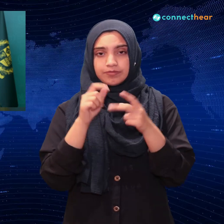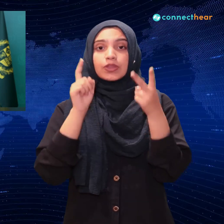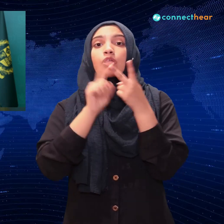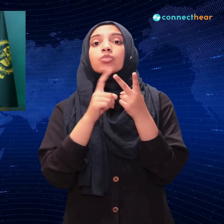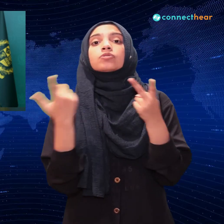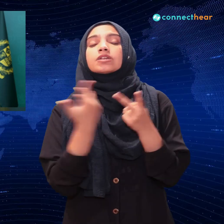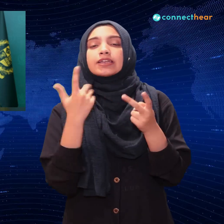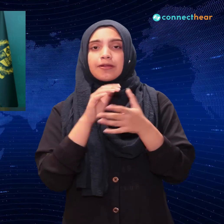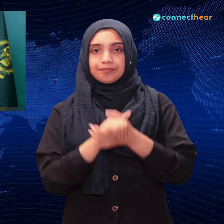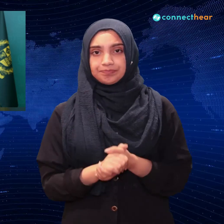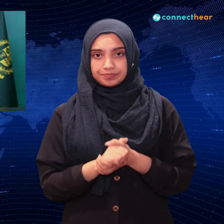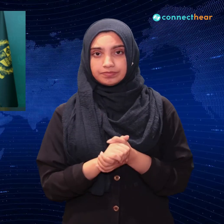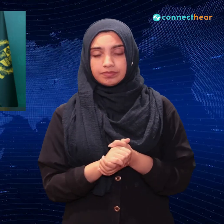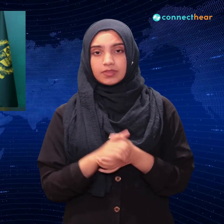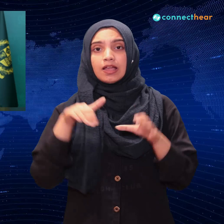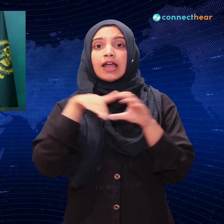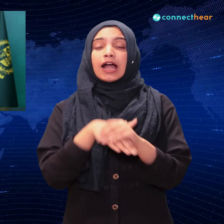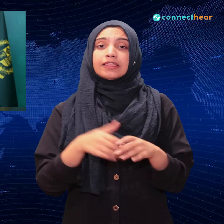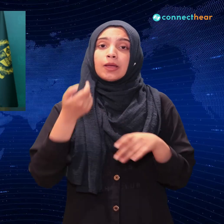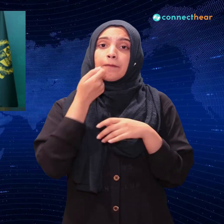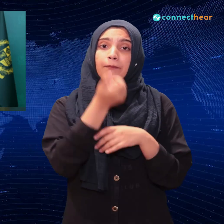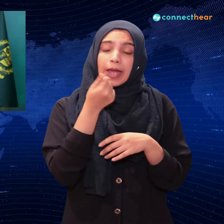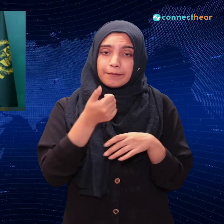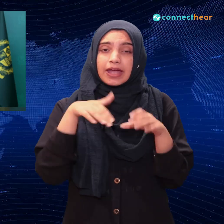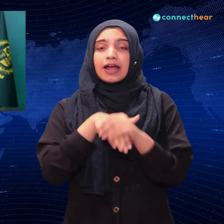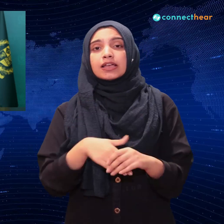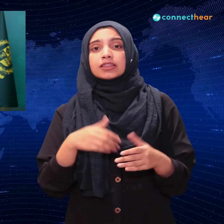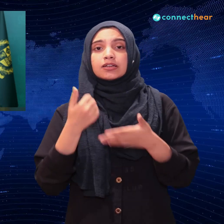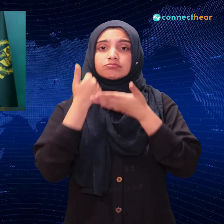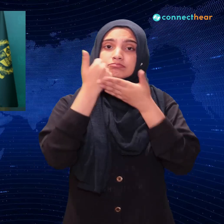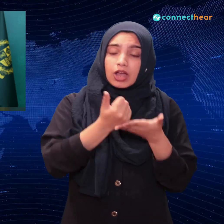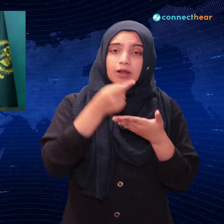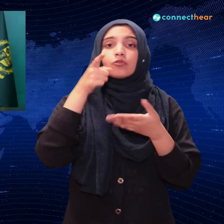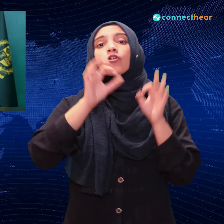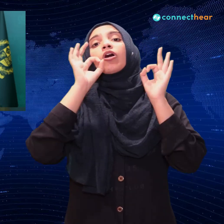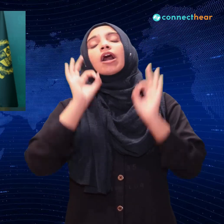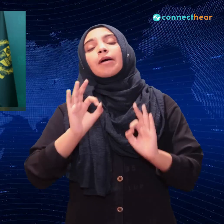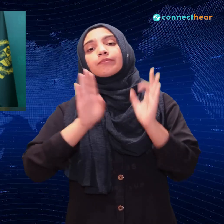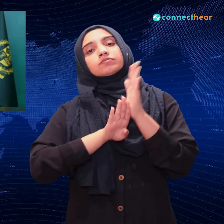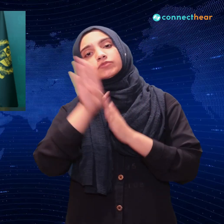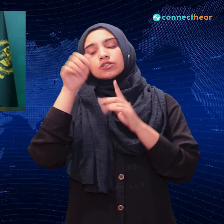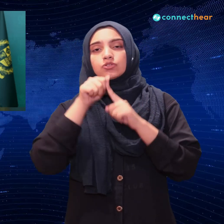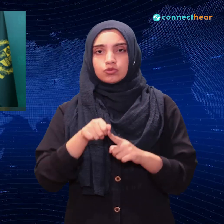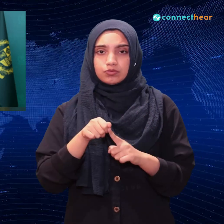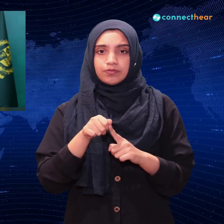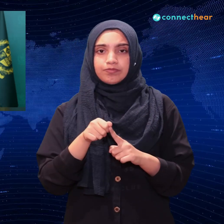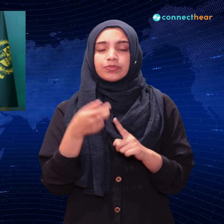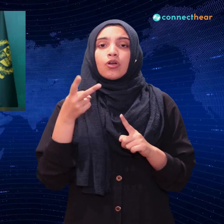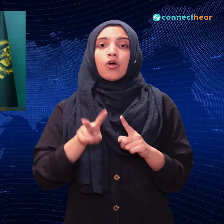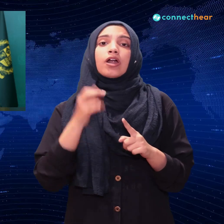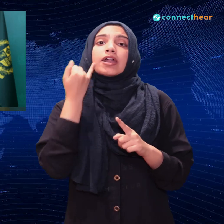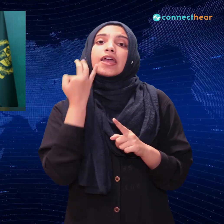Two, adequate financing must be made available to developing countries. This can be ensured